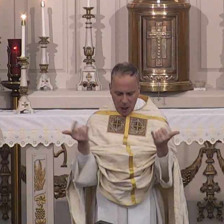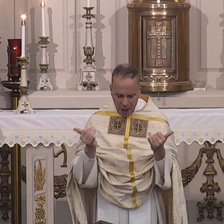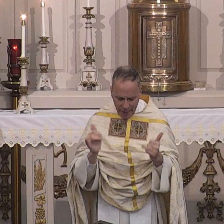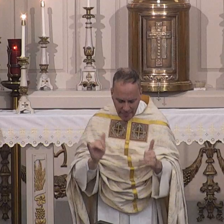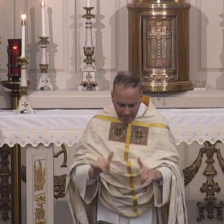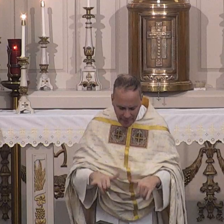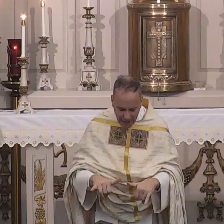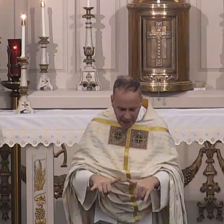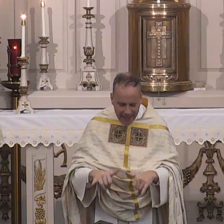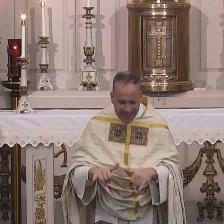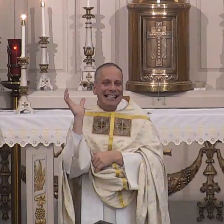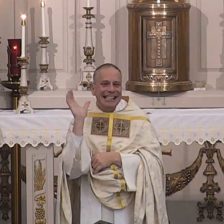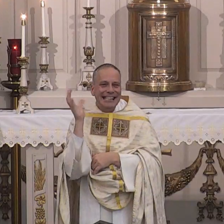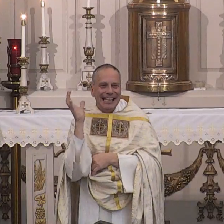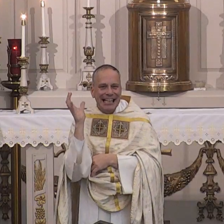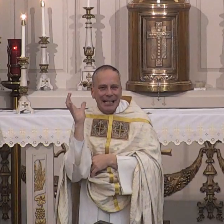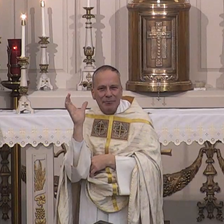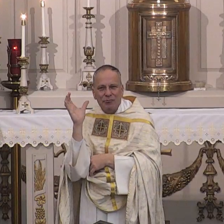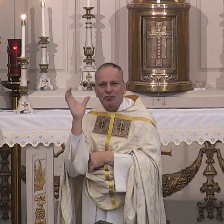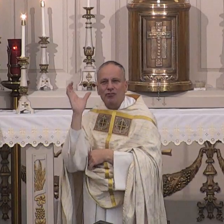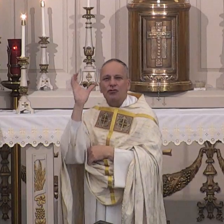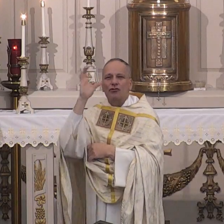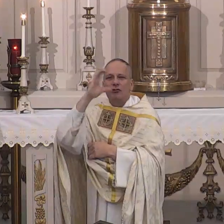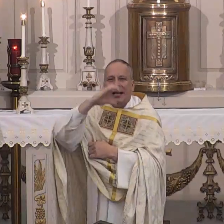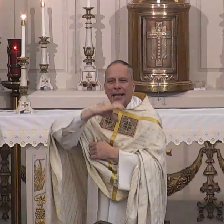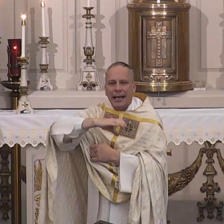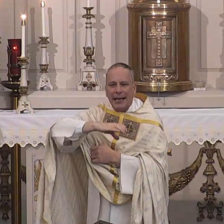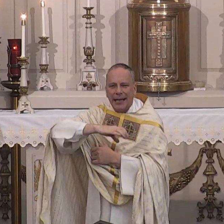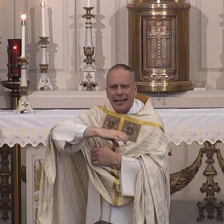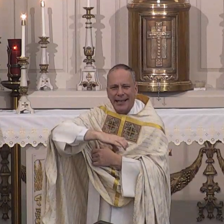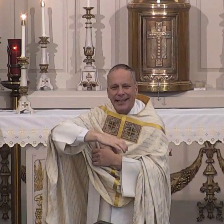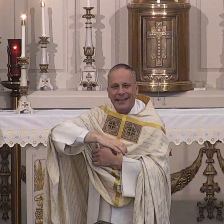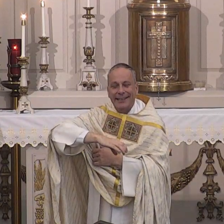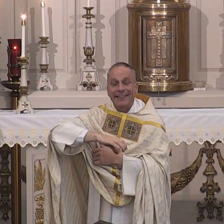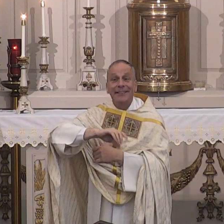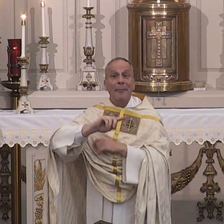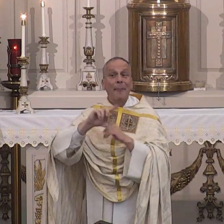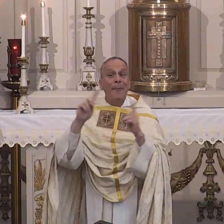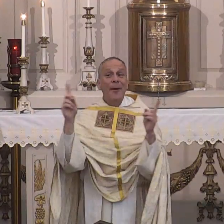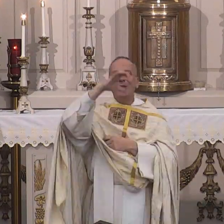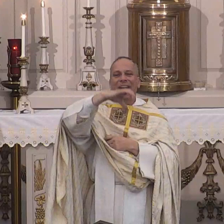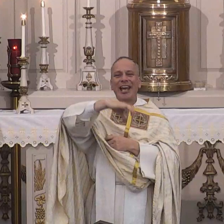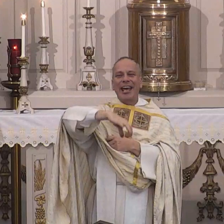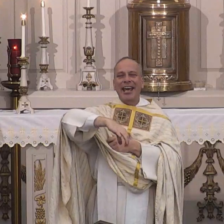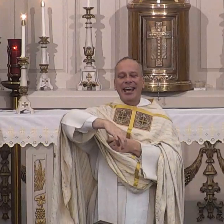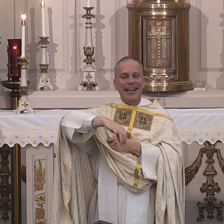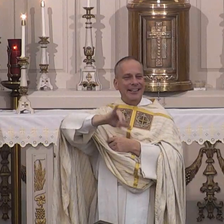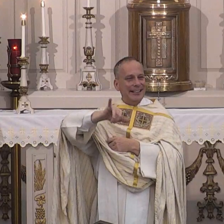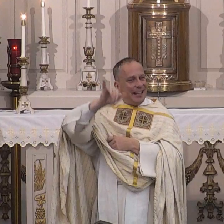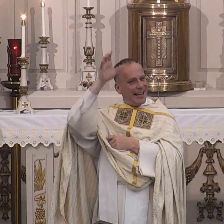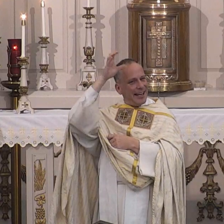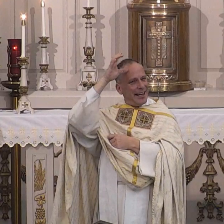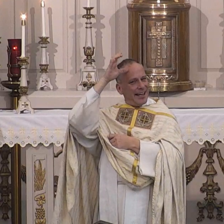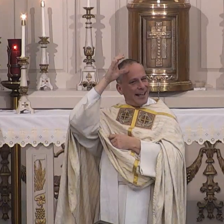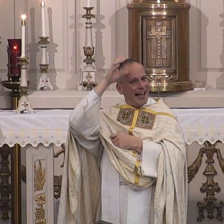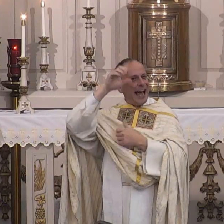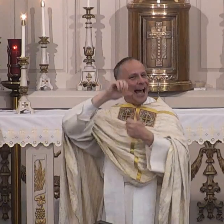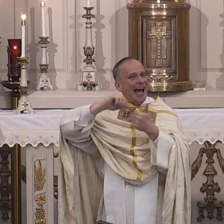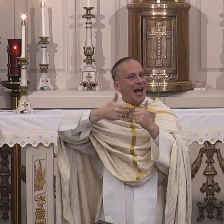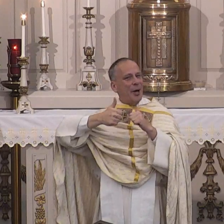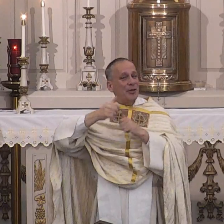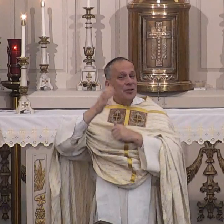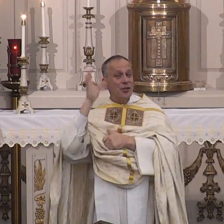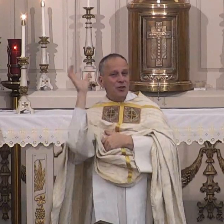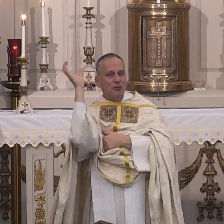fully human, it seems strange. But strange,